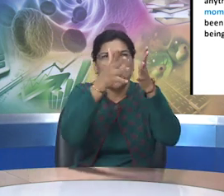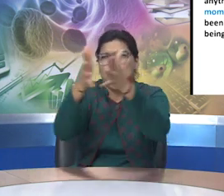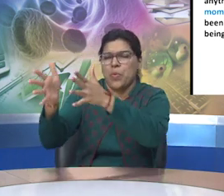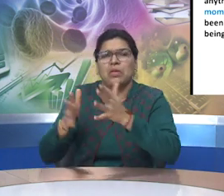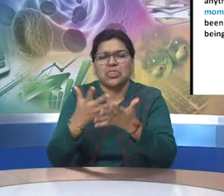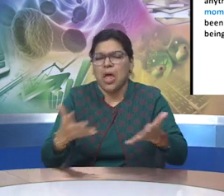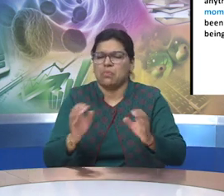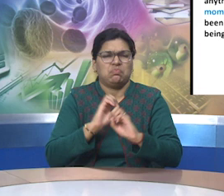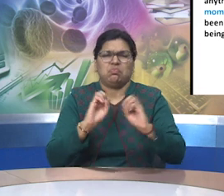I was in